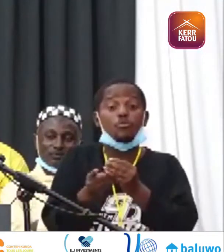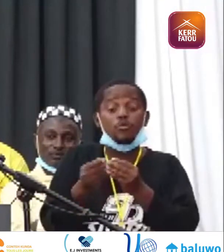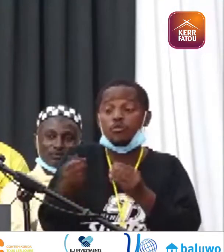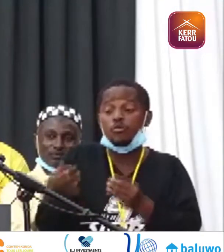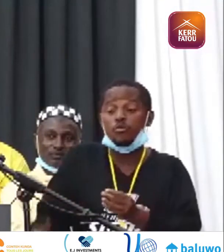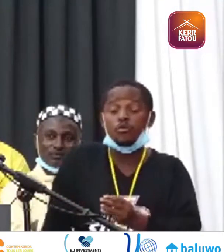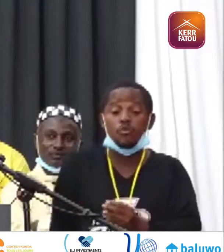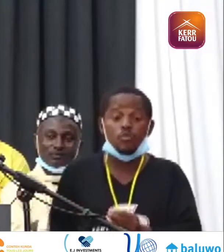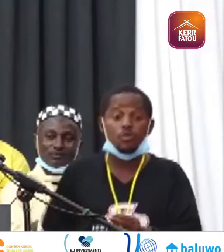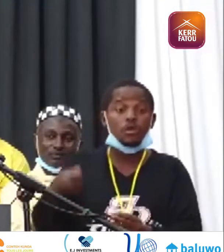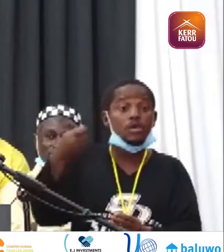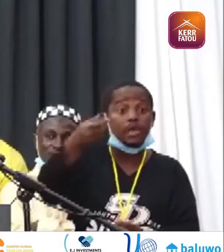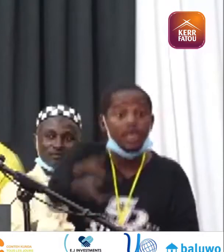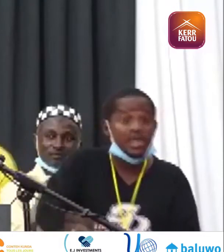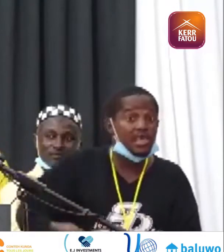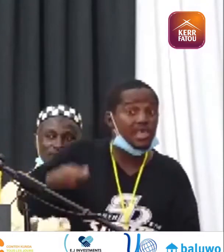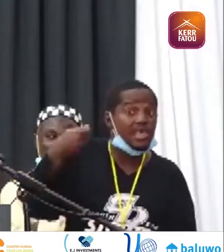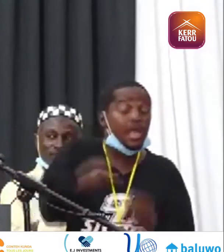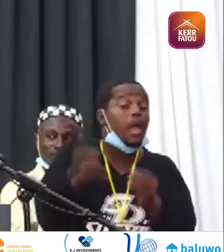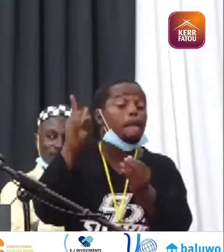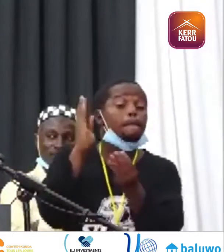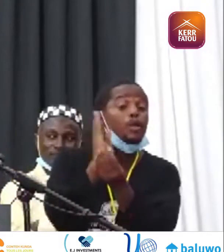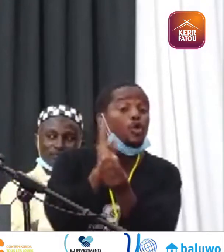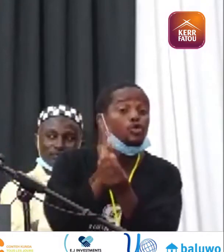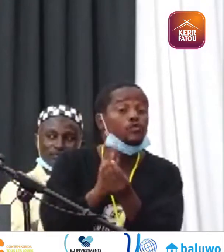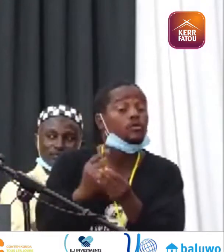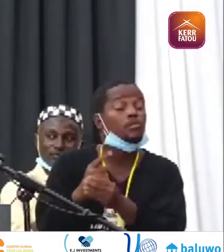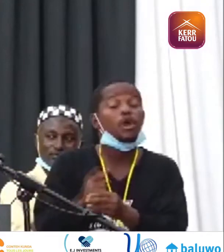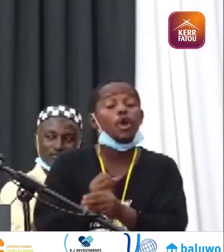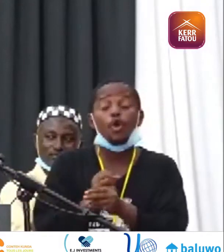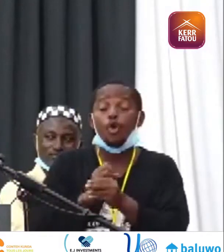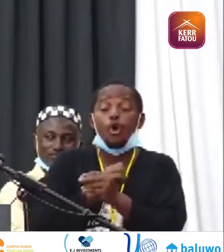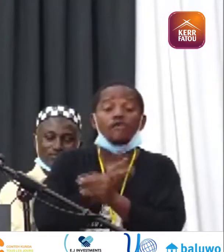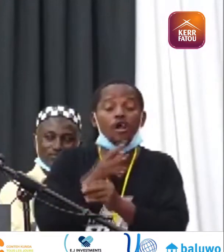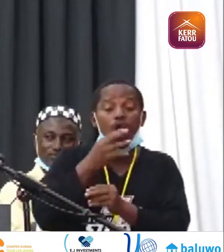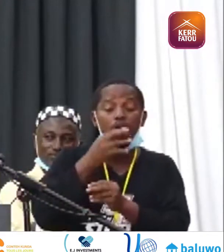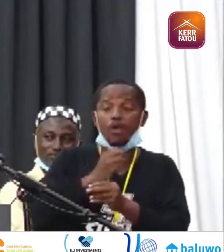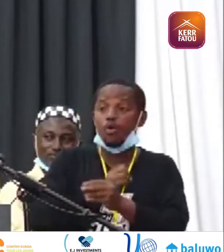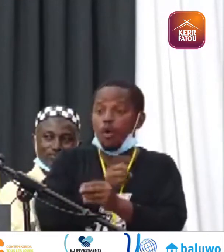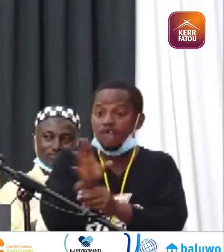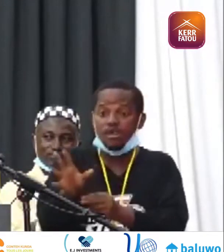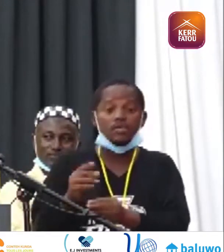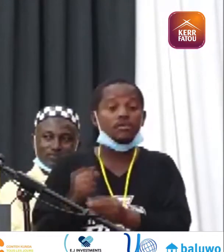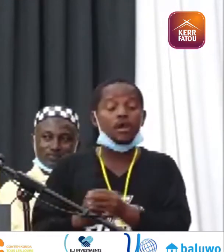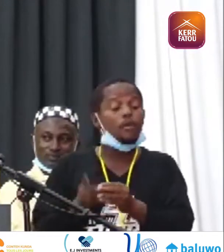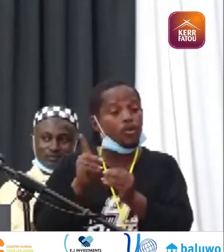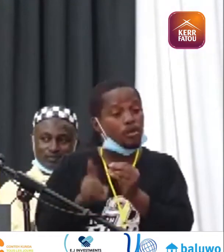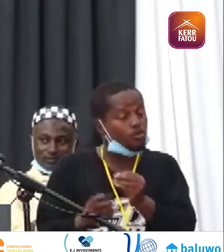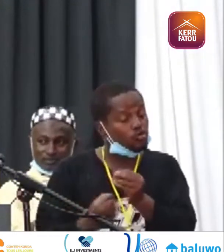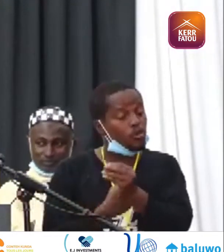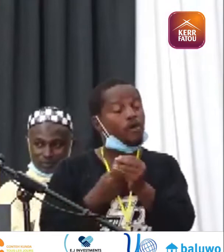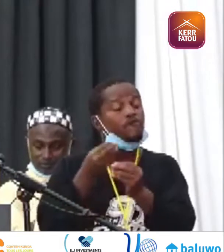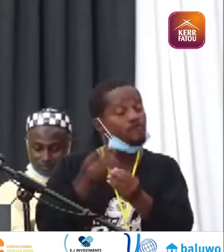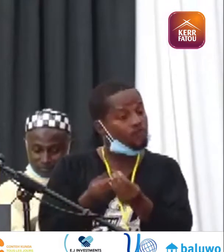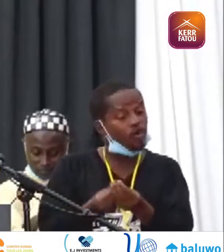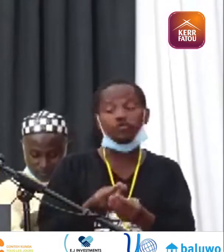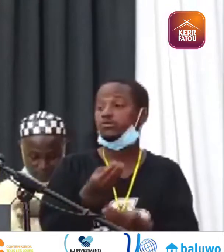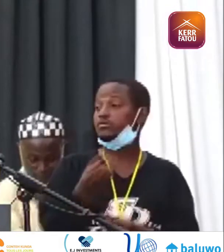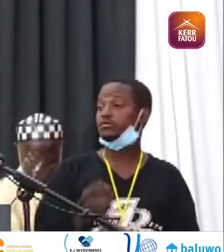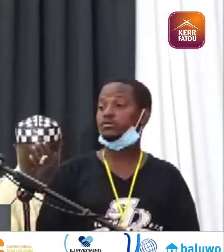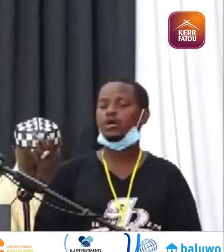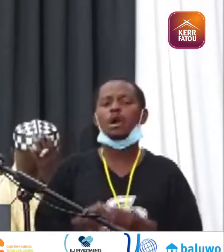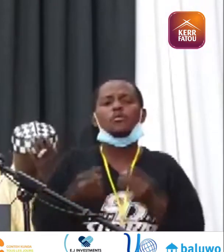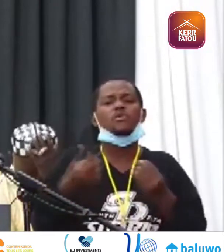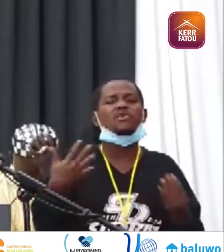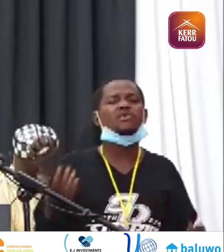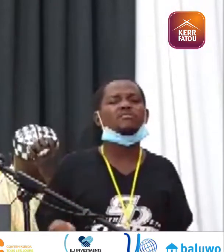provided billions of dollars in COVID relief, in budget support and funds. But